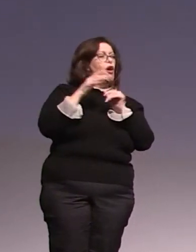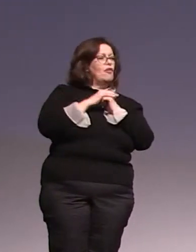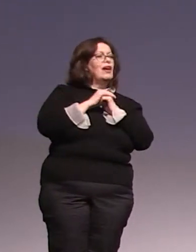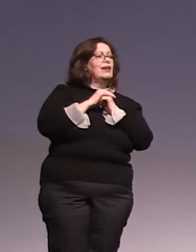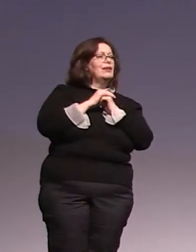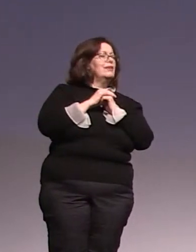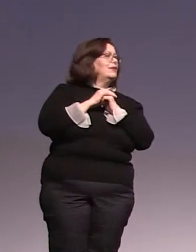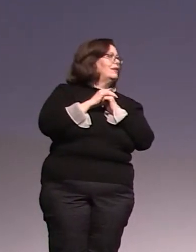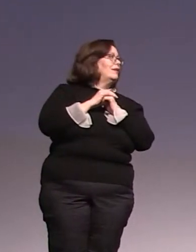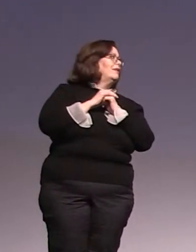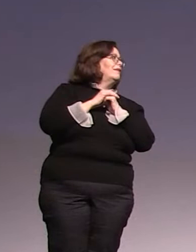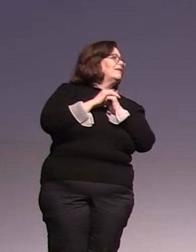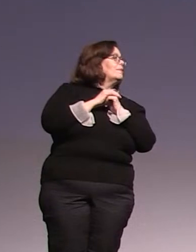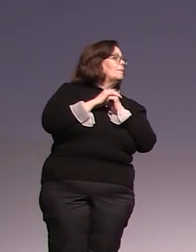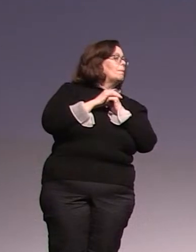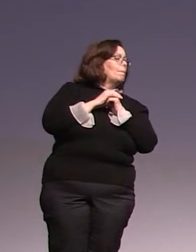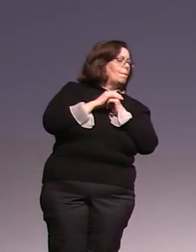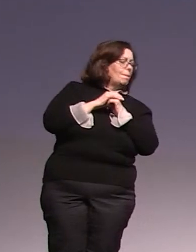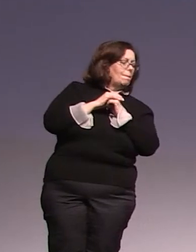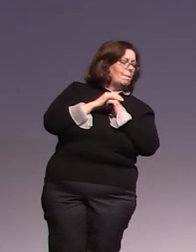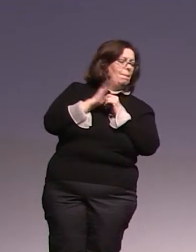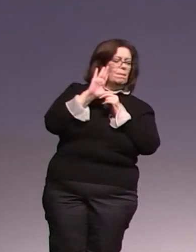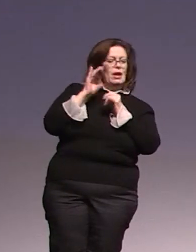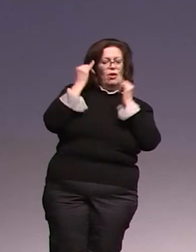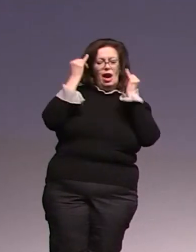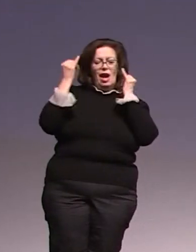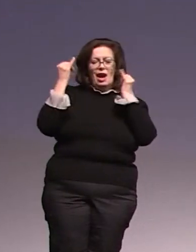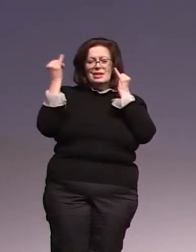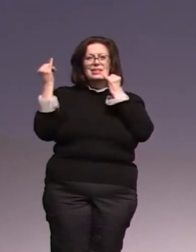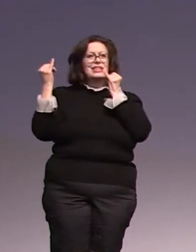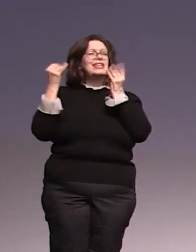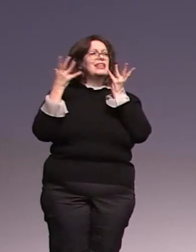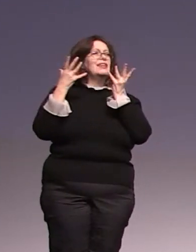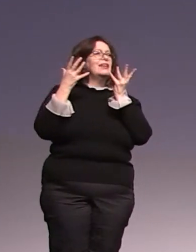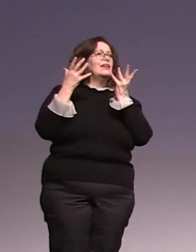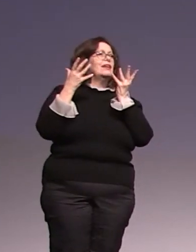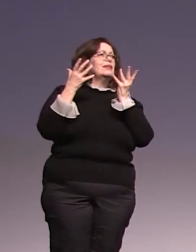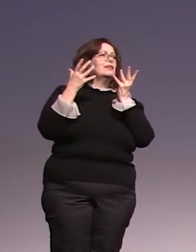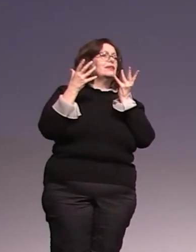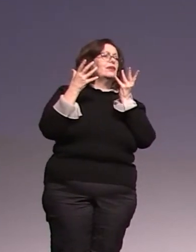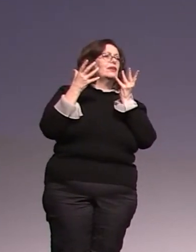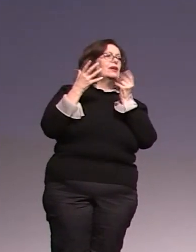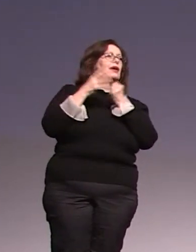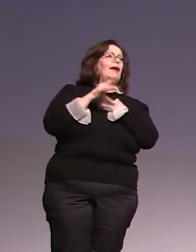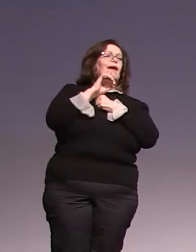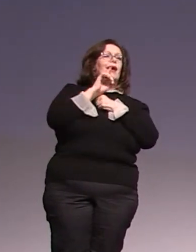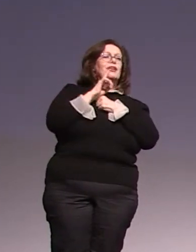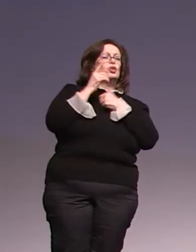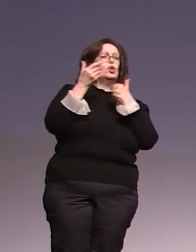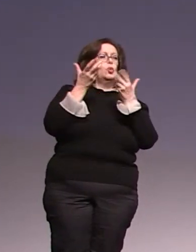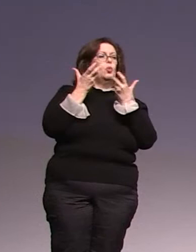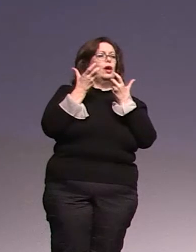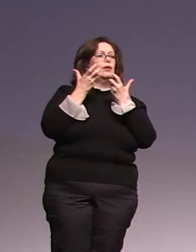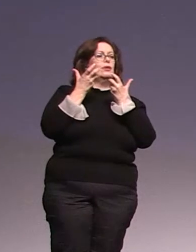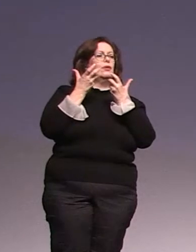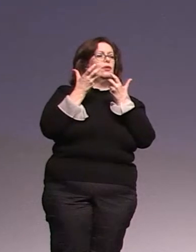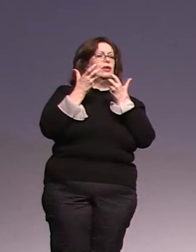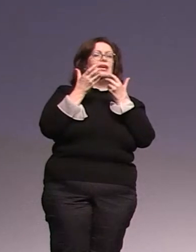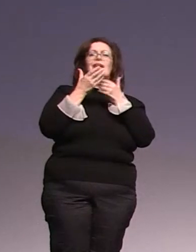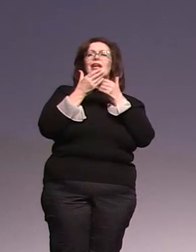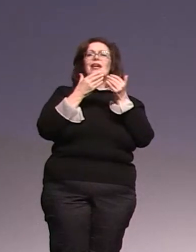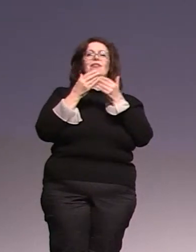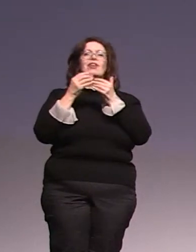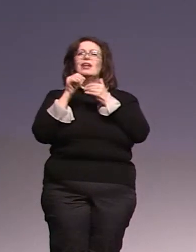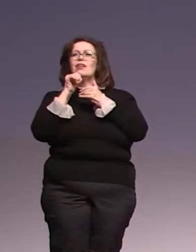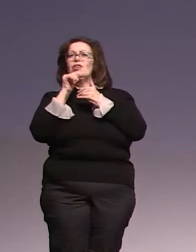halls, especially as people are getting their ideas flowing and starting to think a little bit more. Want to make sure that everyone has an opportunity, even if you don't have something